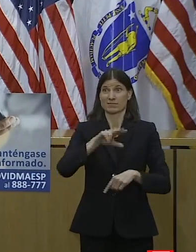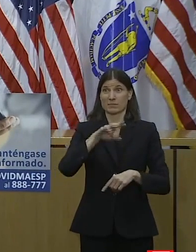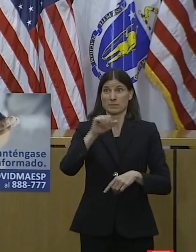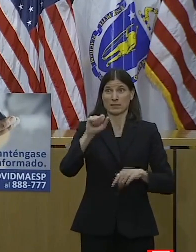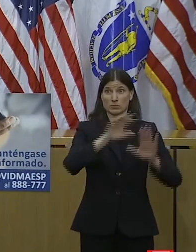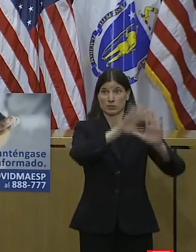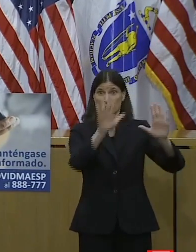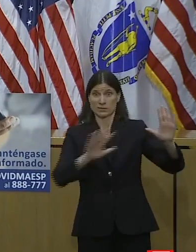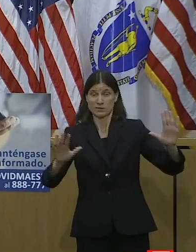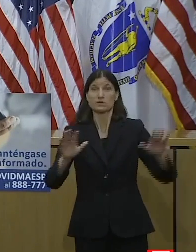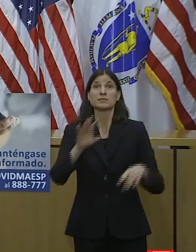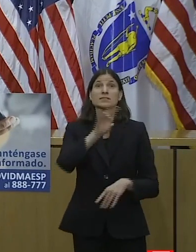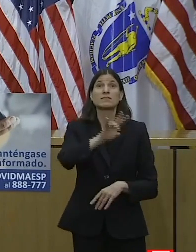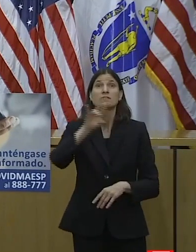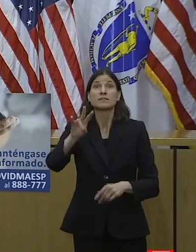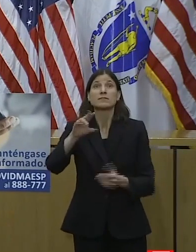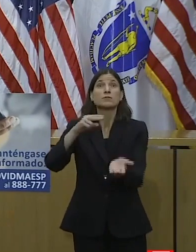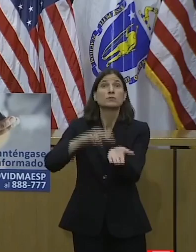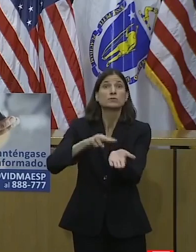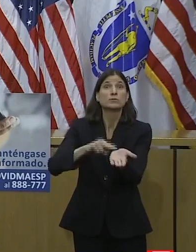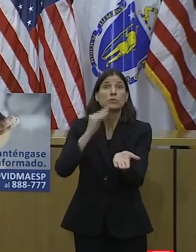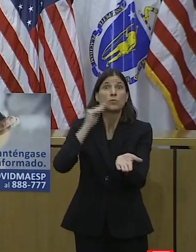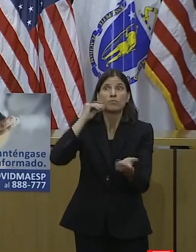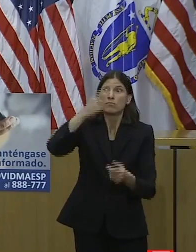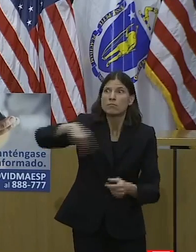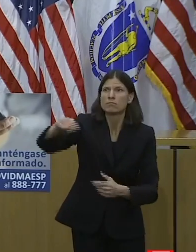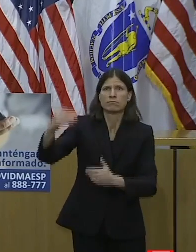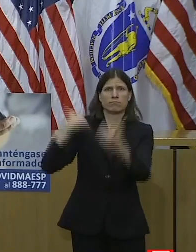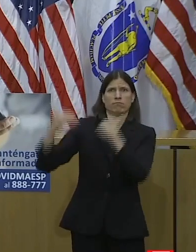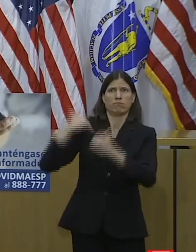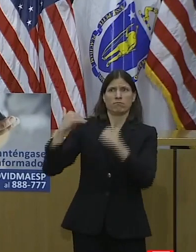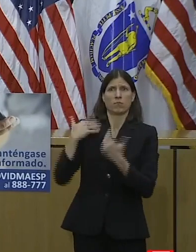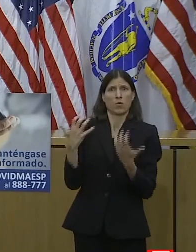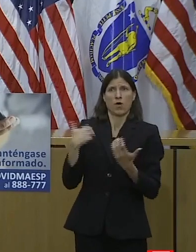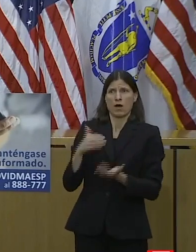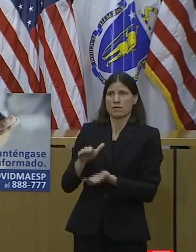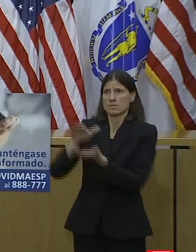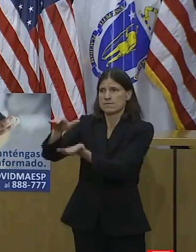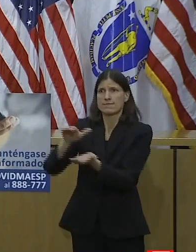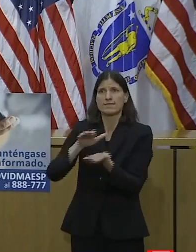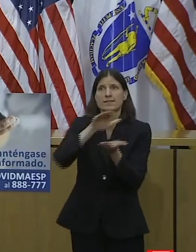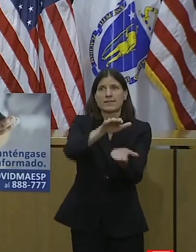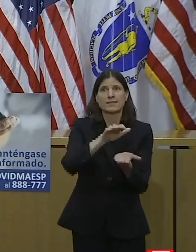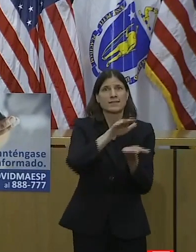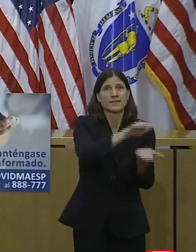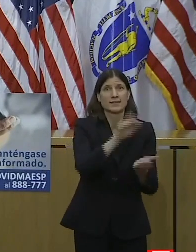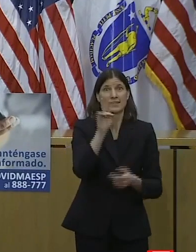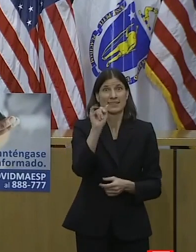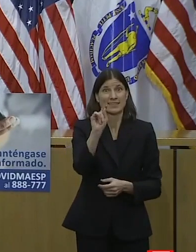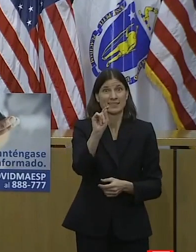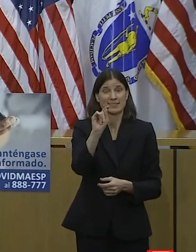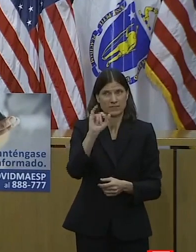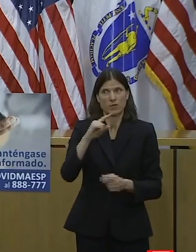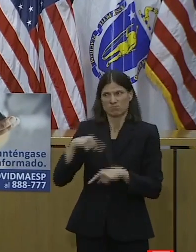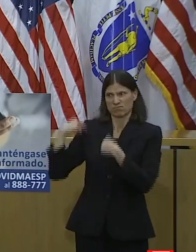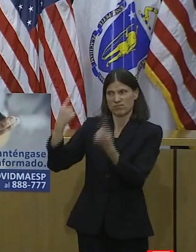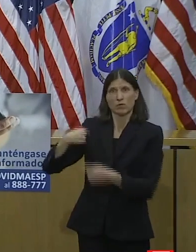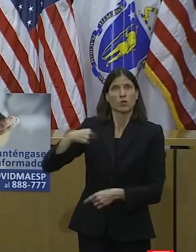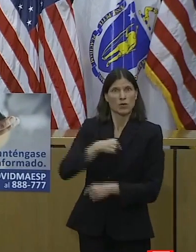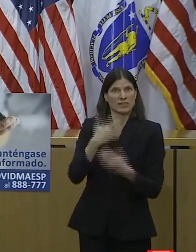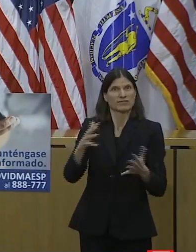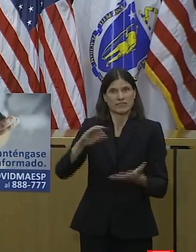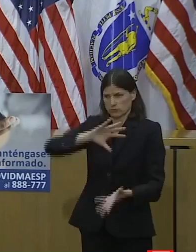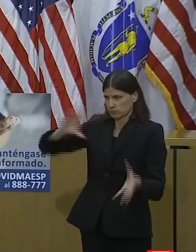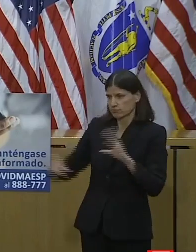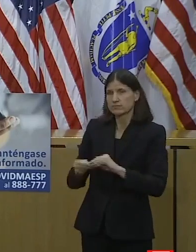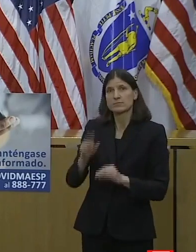tests on behalf of those facilities. Nursing facilities have also received a significant distribution of personal protective